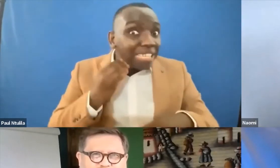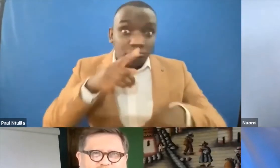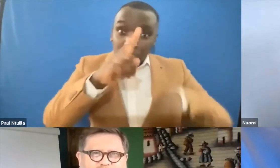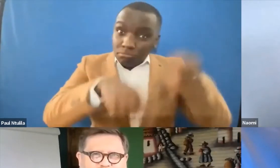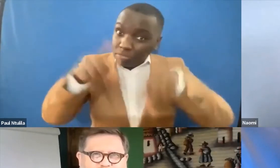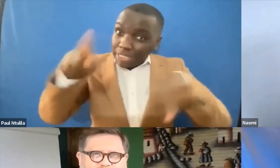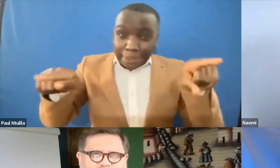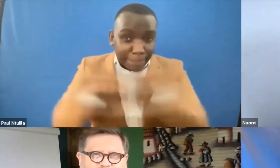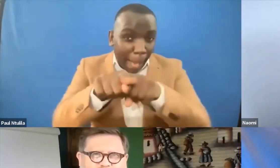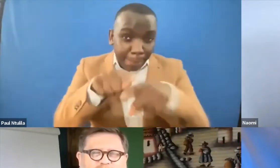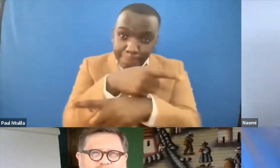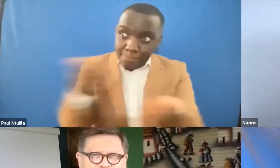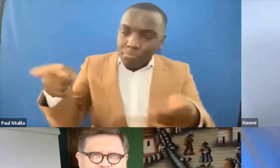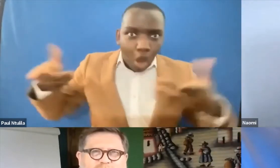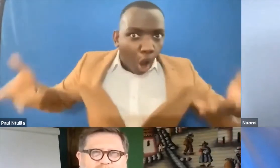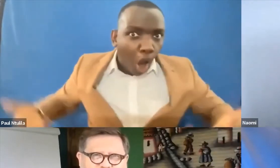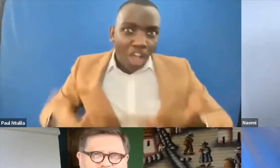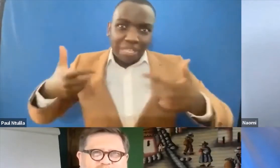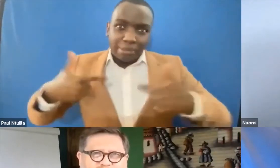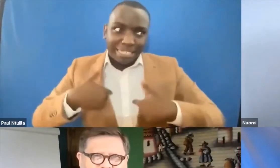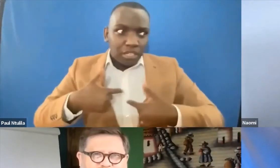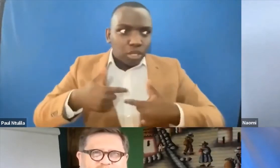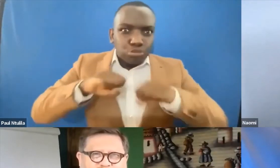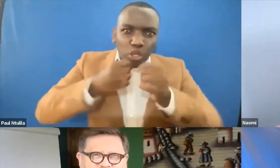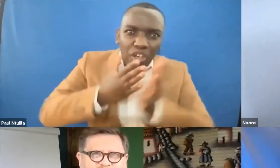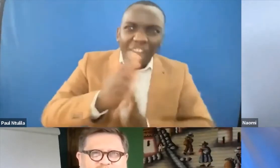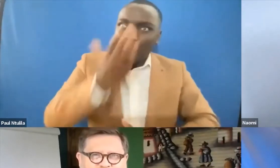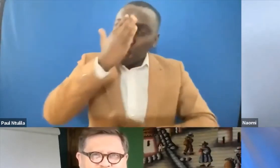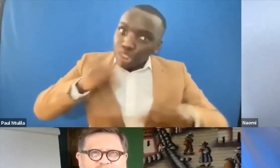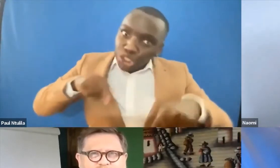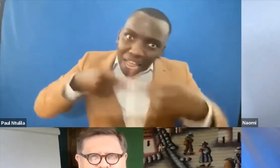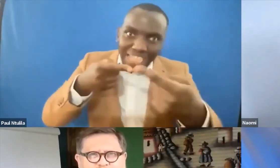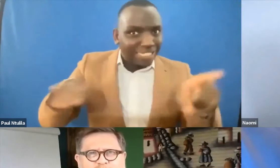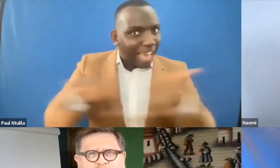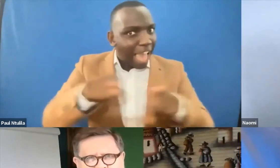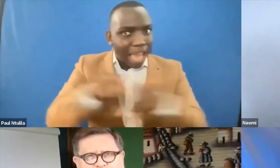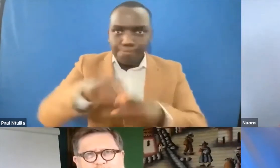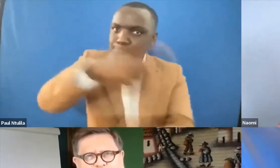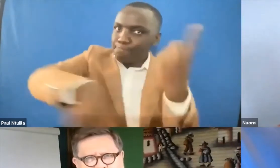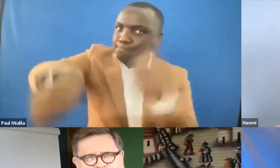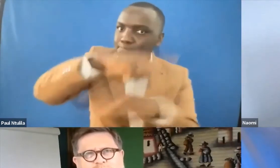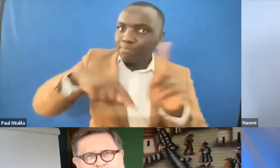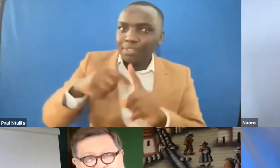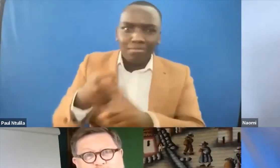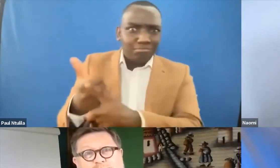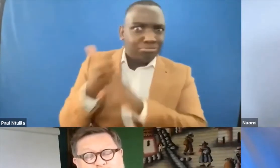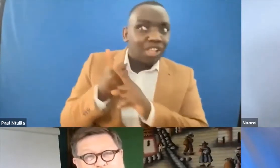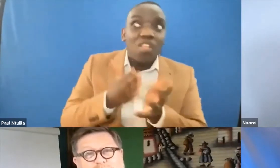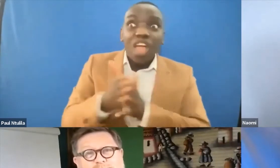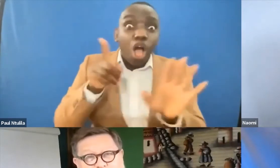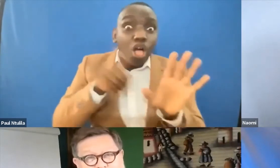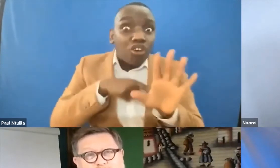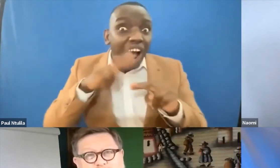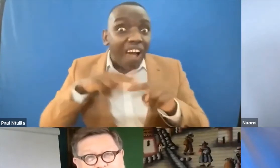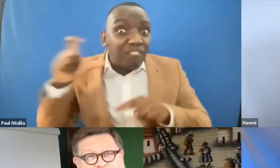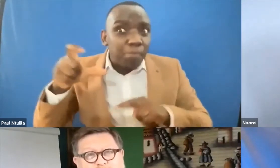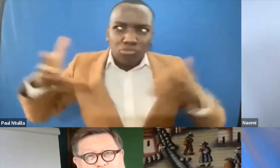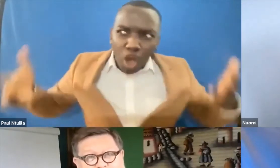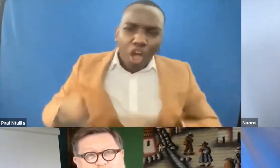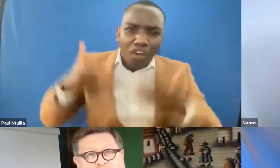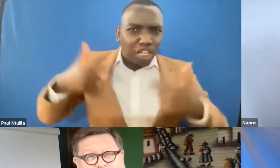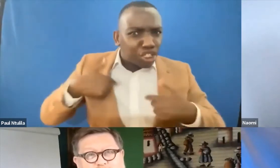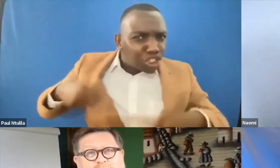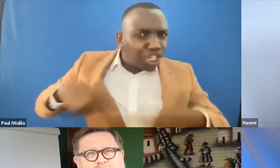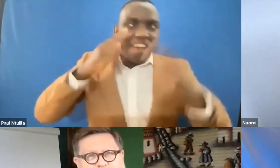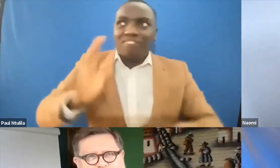And it's the same. Asian people, white people, we all have challenges, but we can get encouragement from all of these people and support